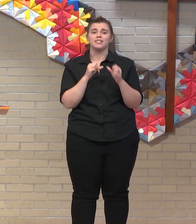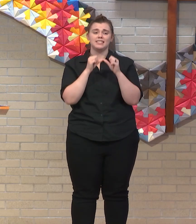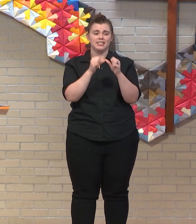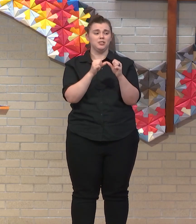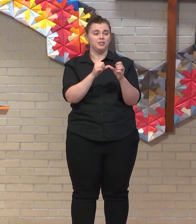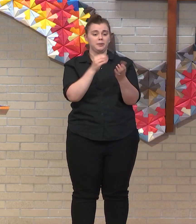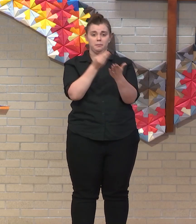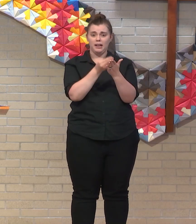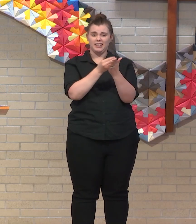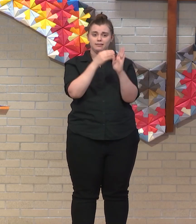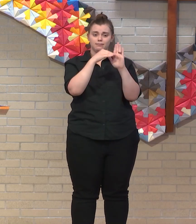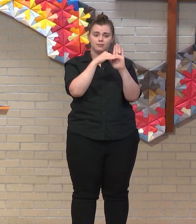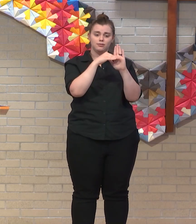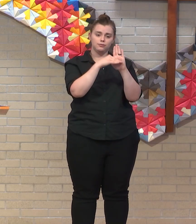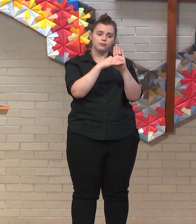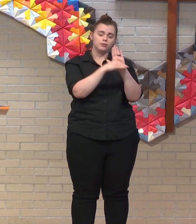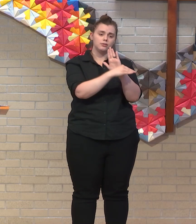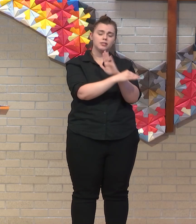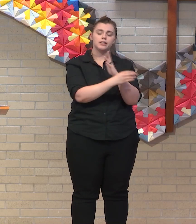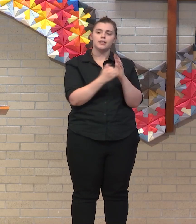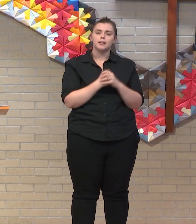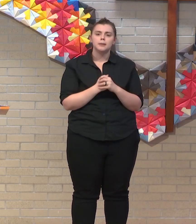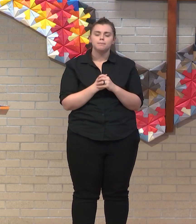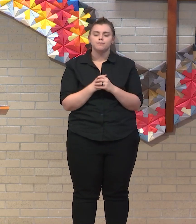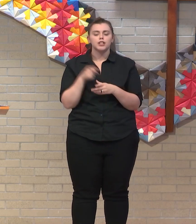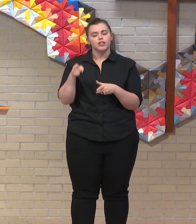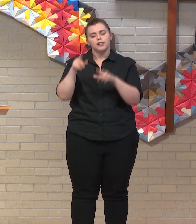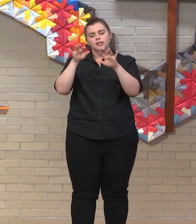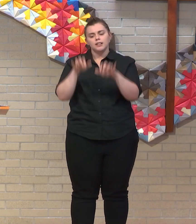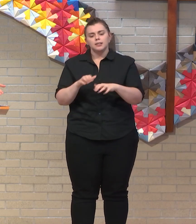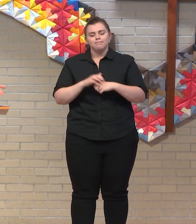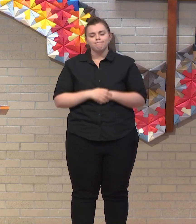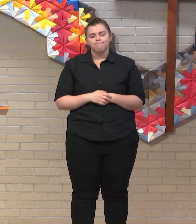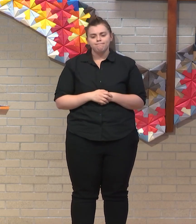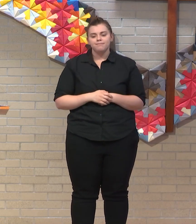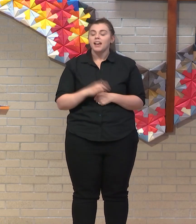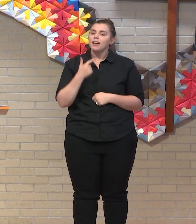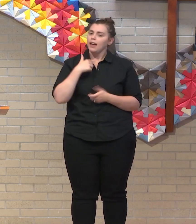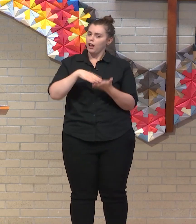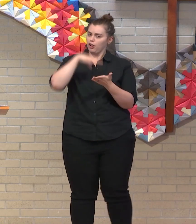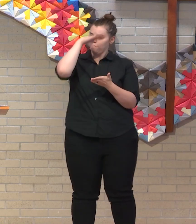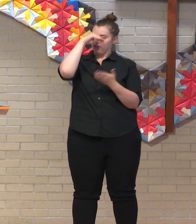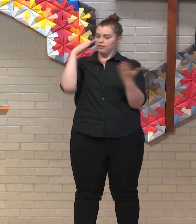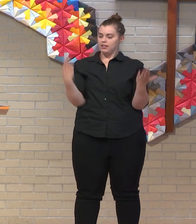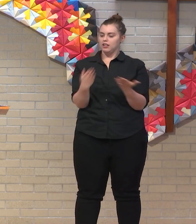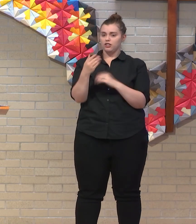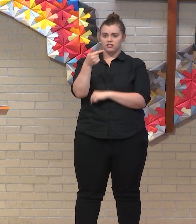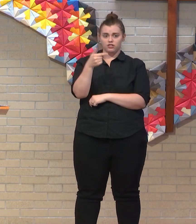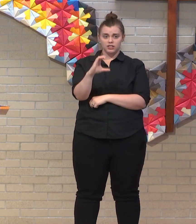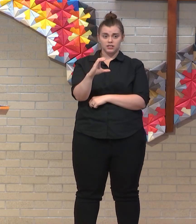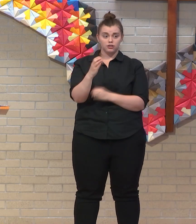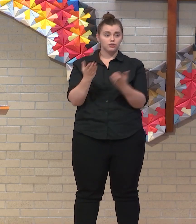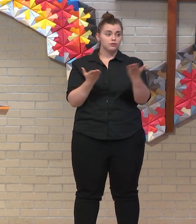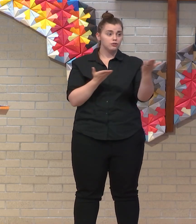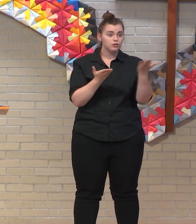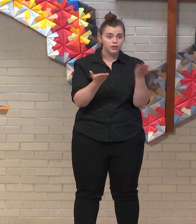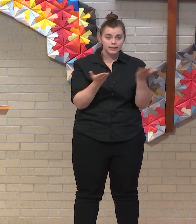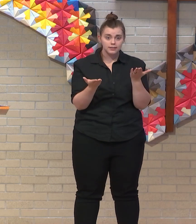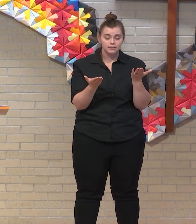currency depreciation. Bongiwe wrote, "I have learned at GC that